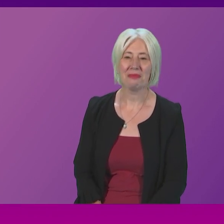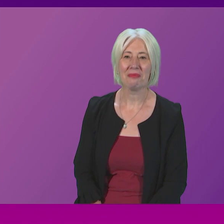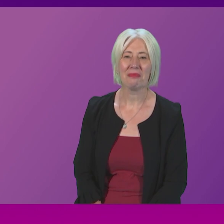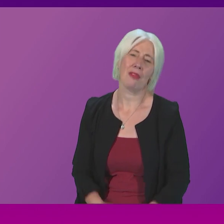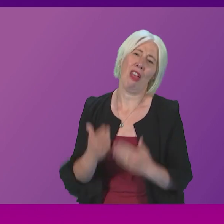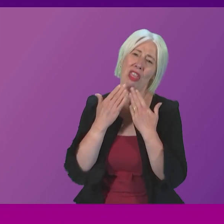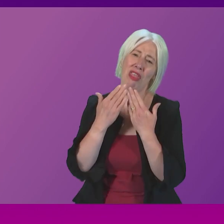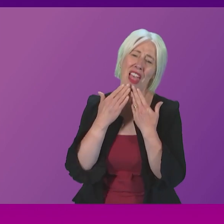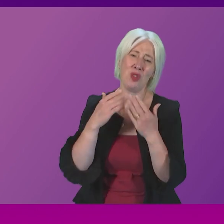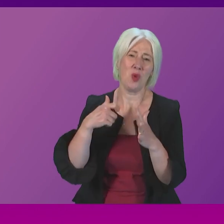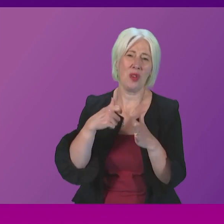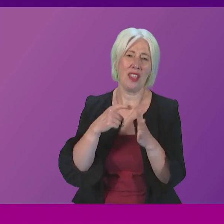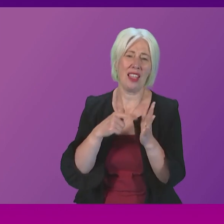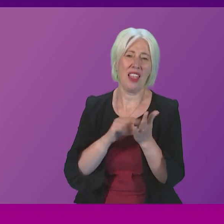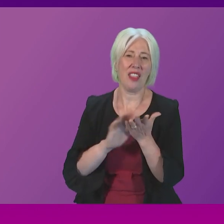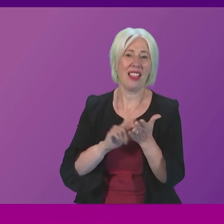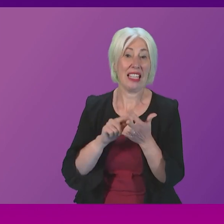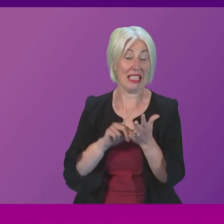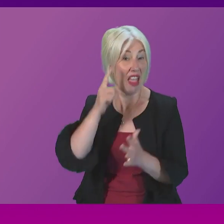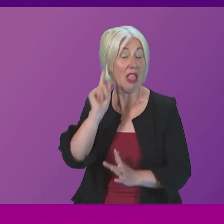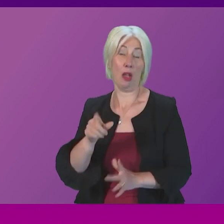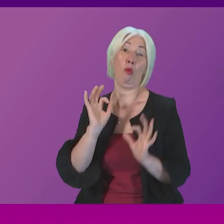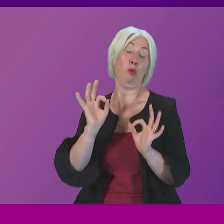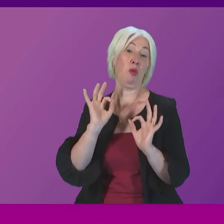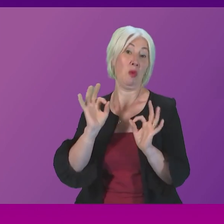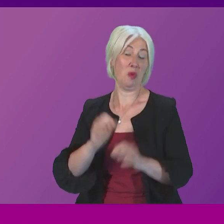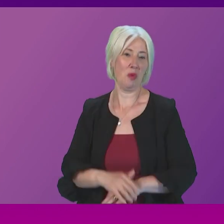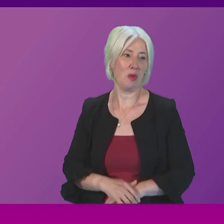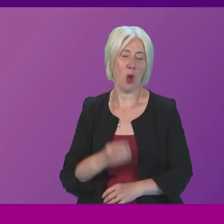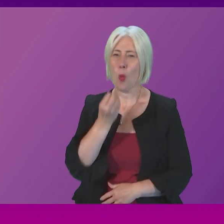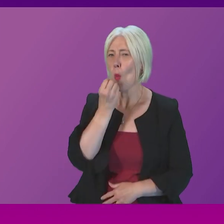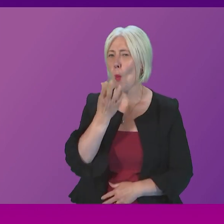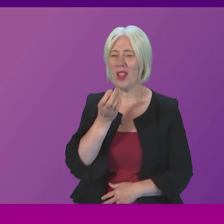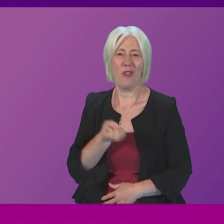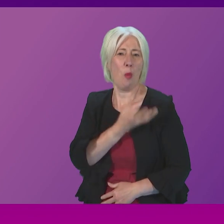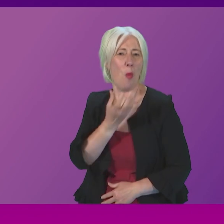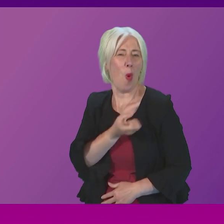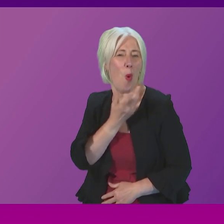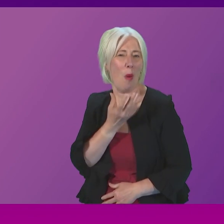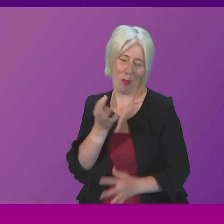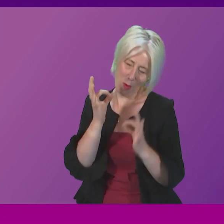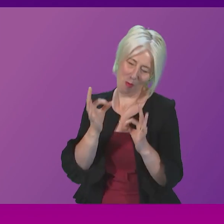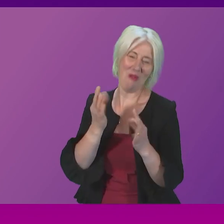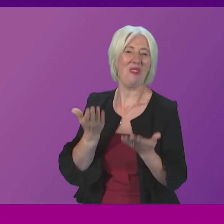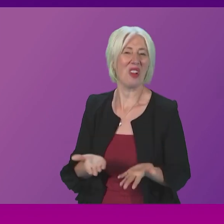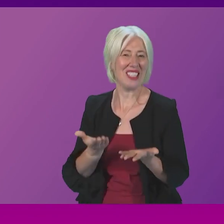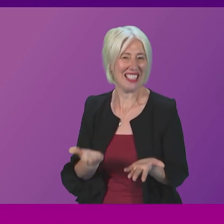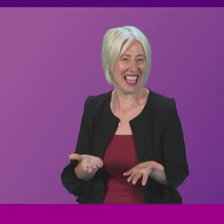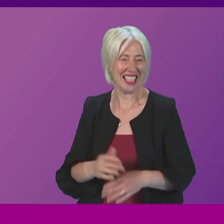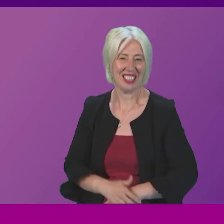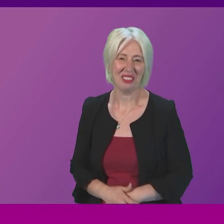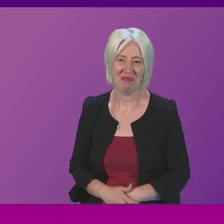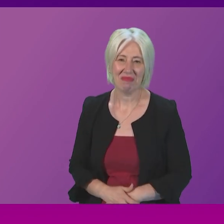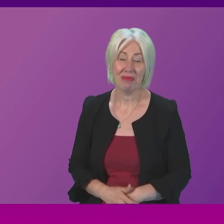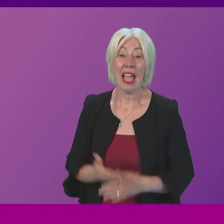Thank you very much, Kathleen. I feel that says it all, really. And it's a wonderful poem, just perfect for today's event. There'll now be